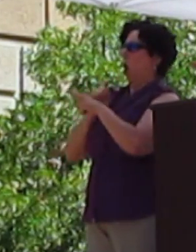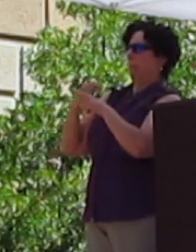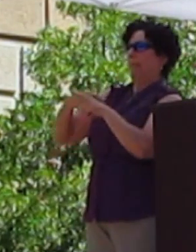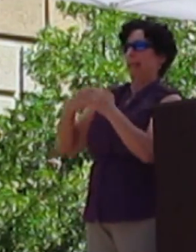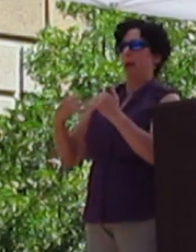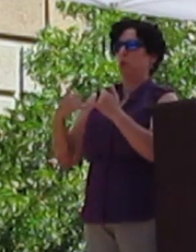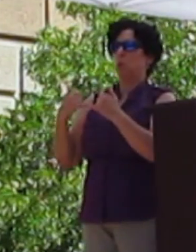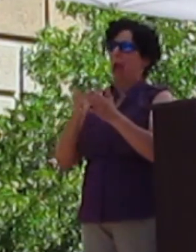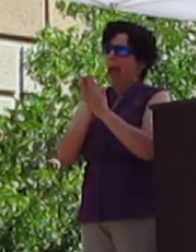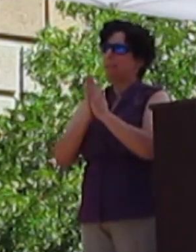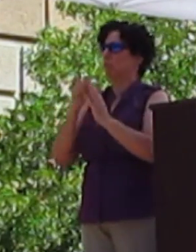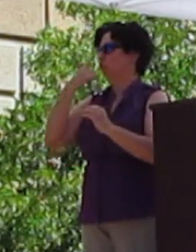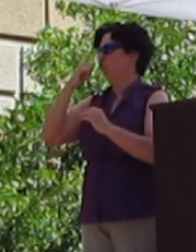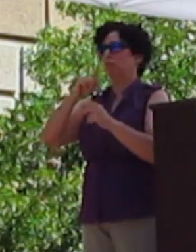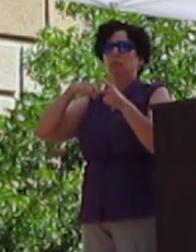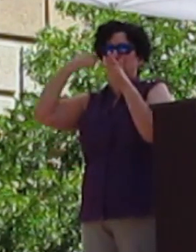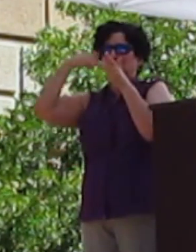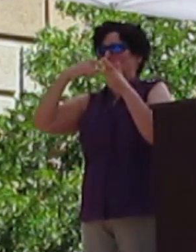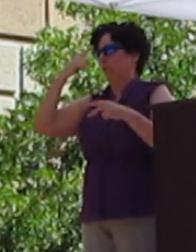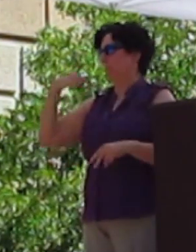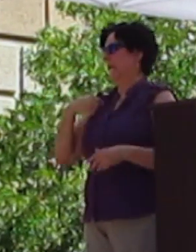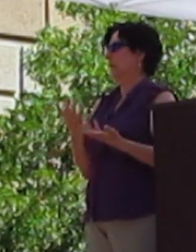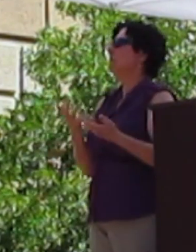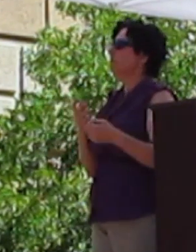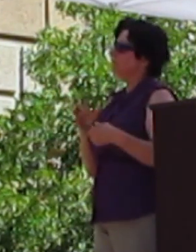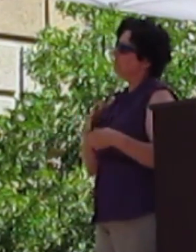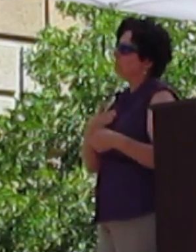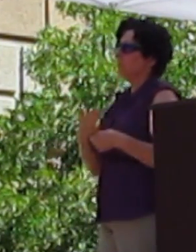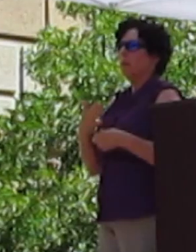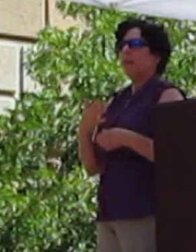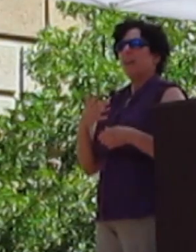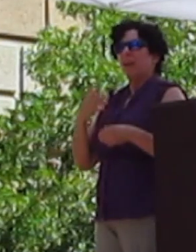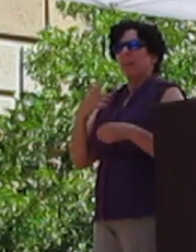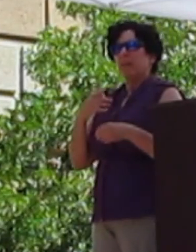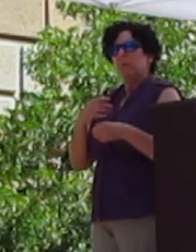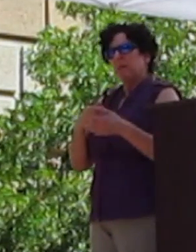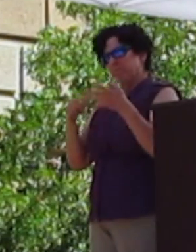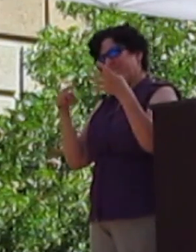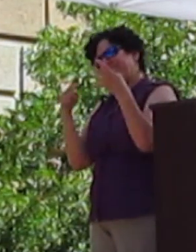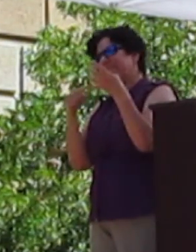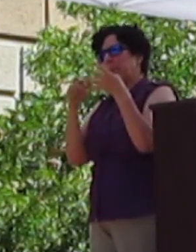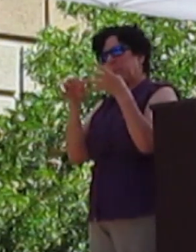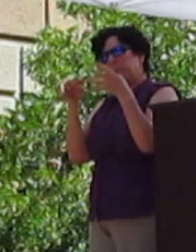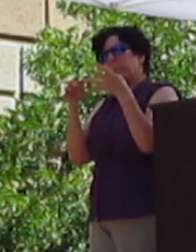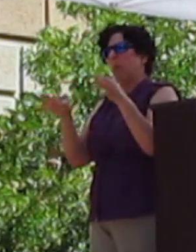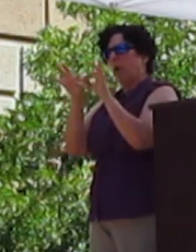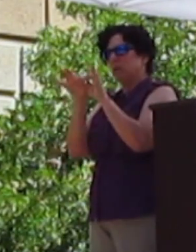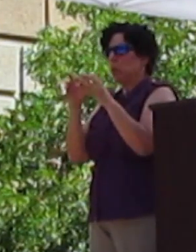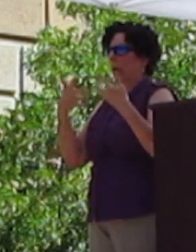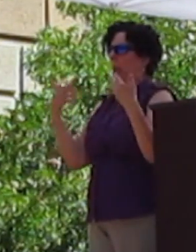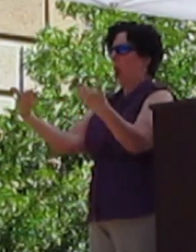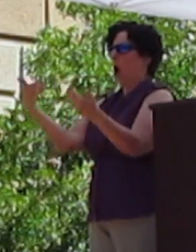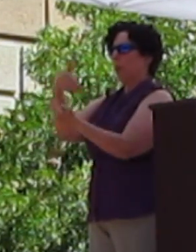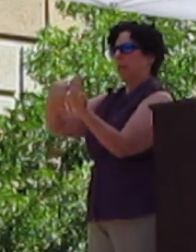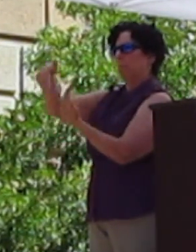them. The simplest use of this is just plain getting along with other people. When you talk to people,